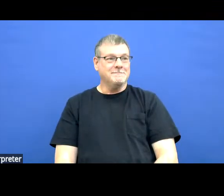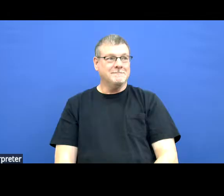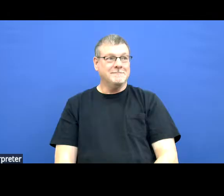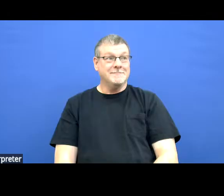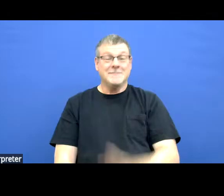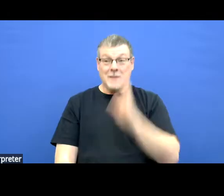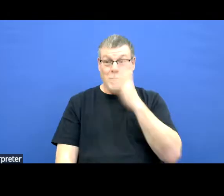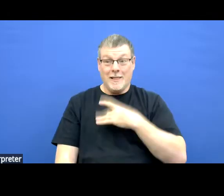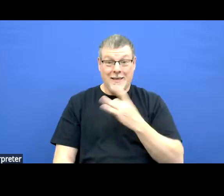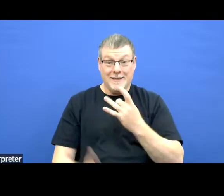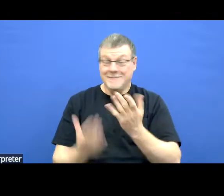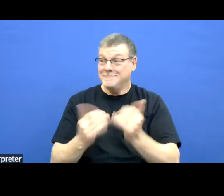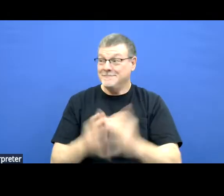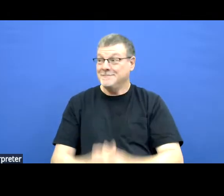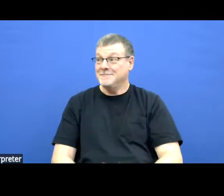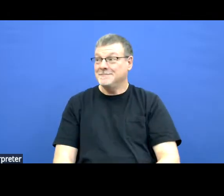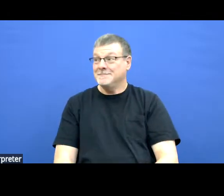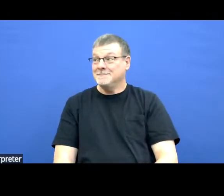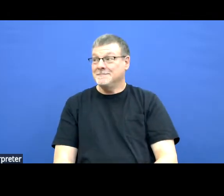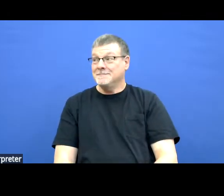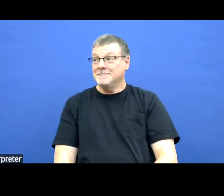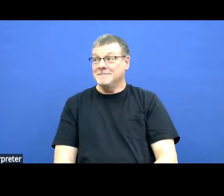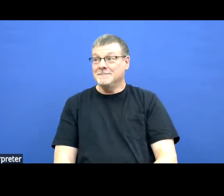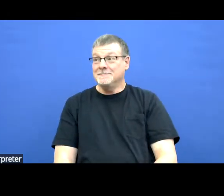Would you like to say a few words?